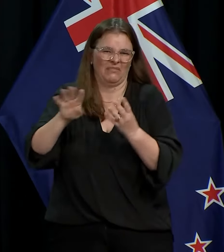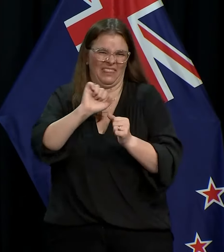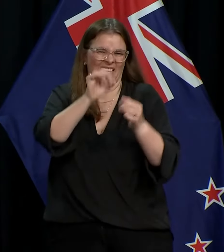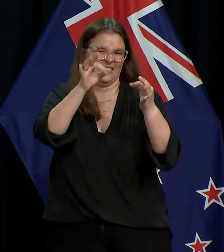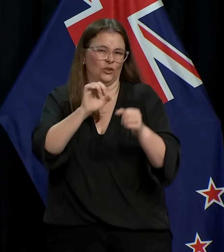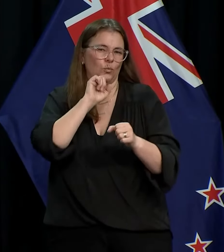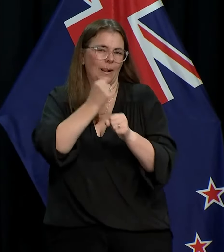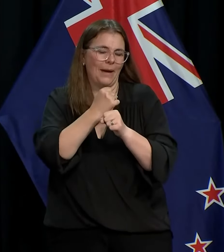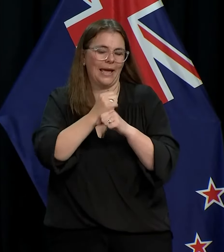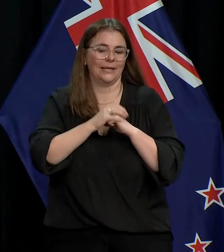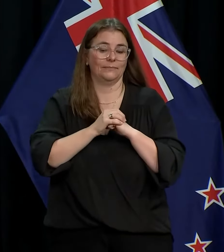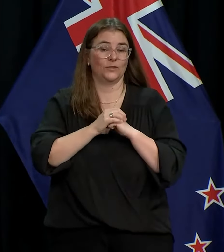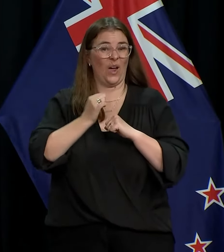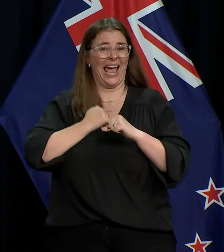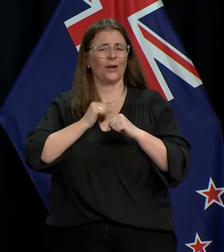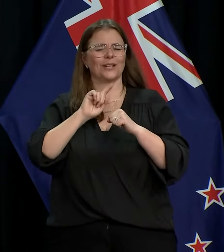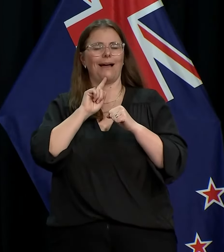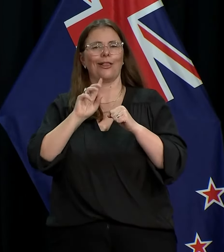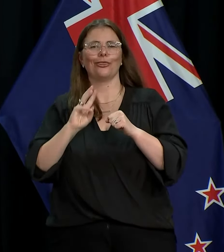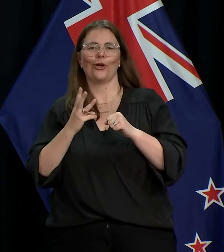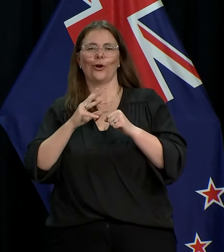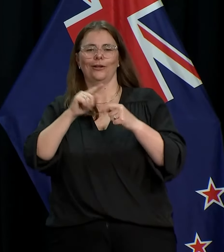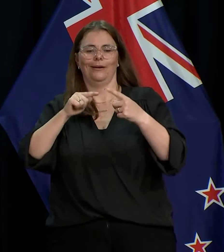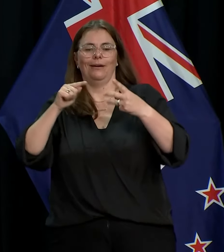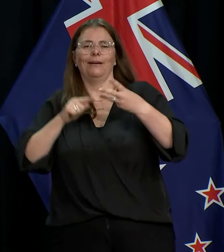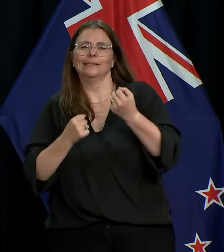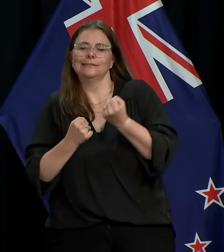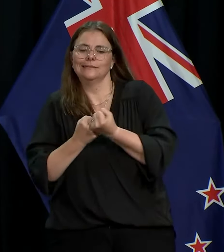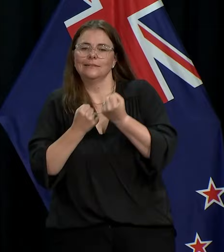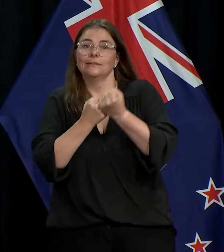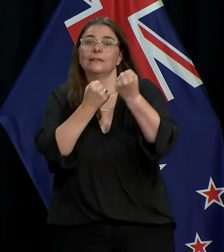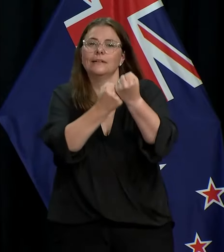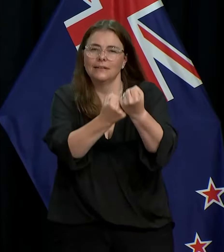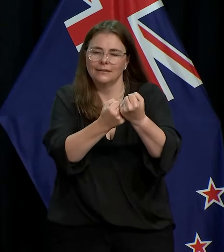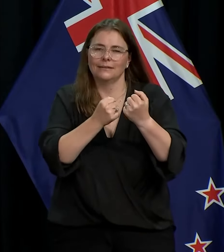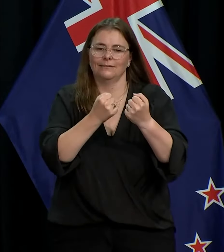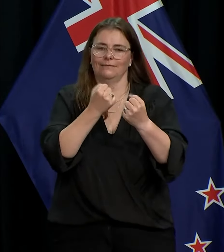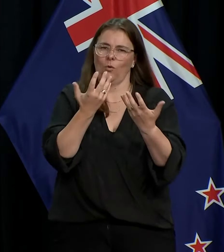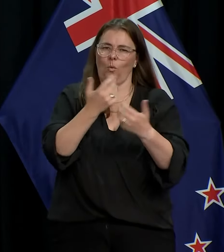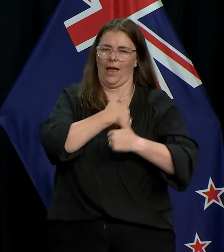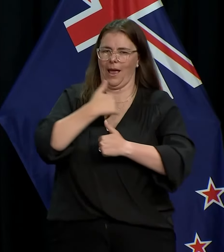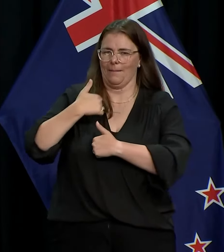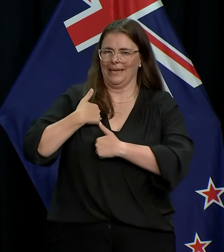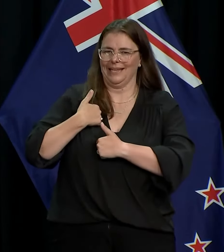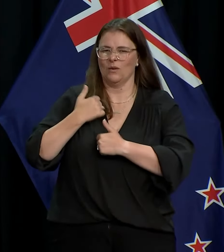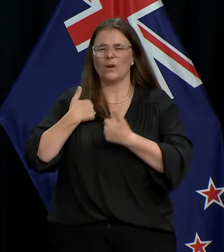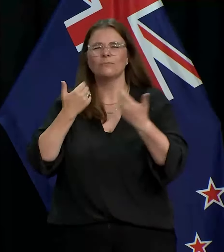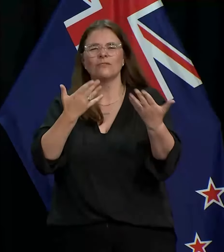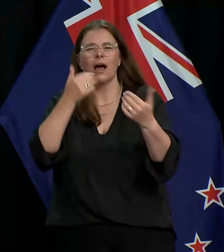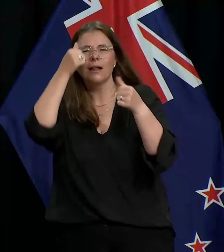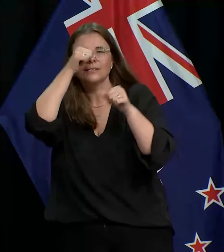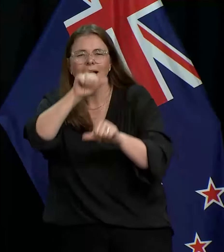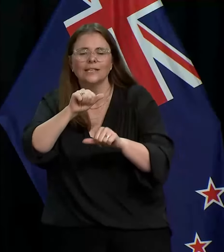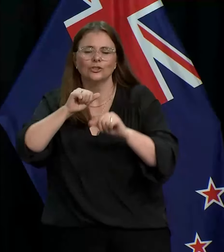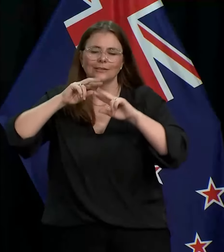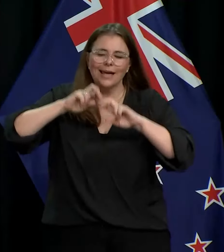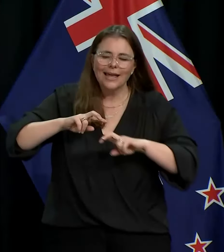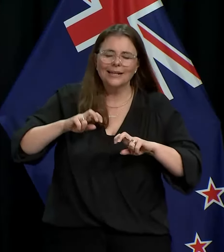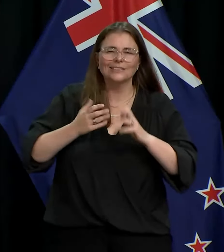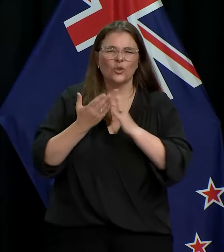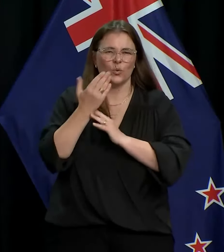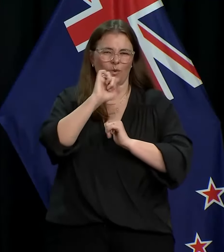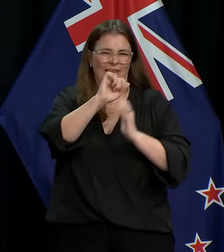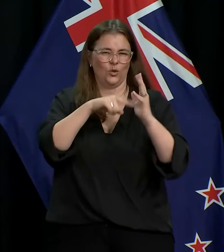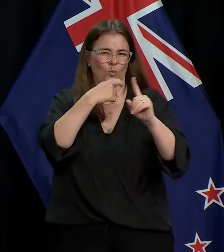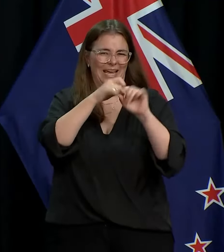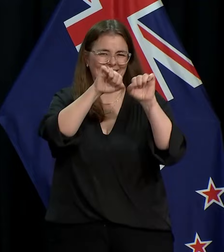So, whilst we are a third party providing intelligence analysts through the